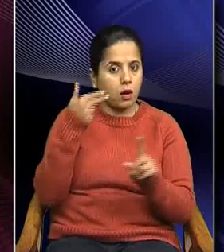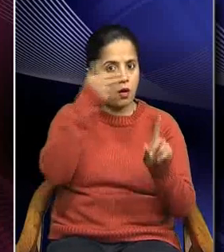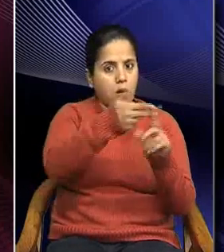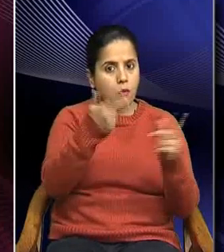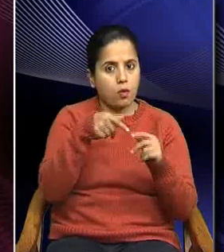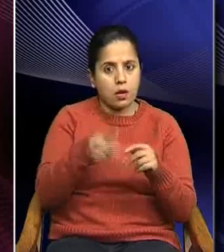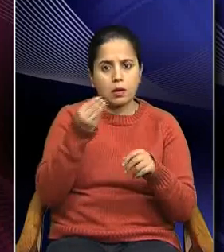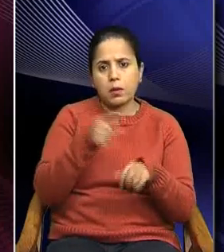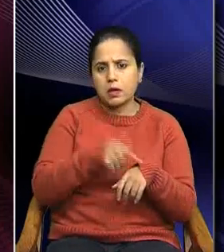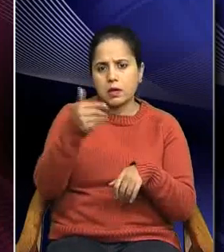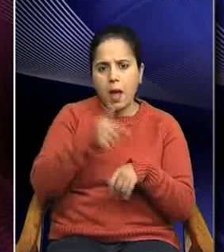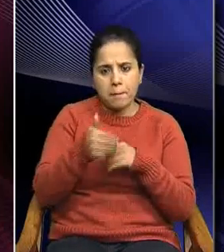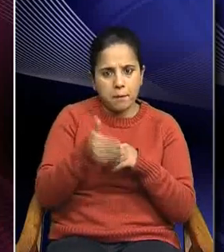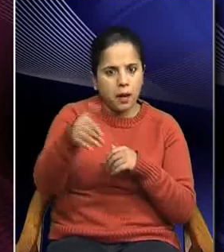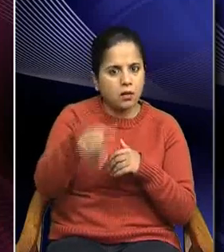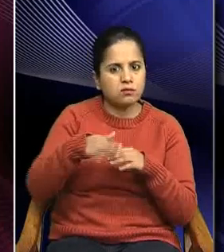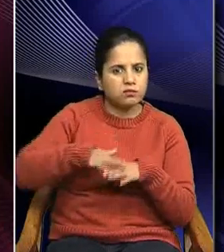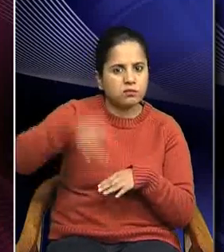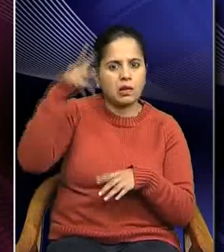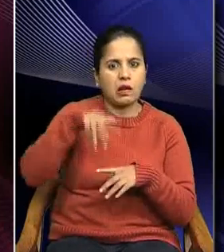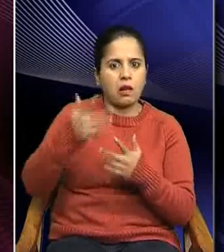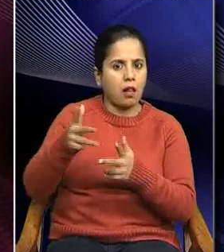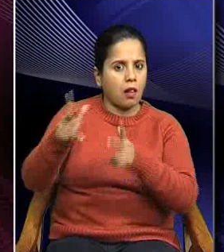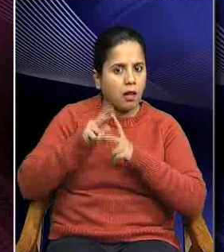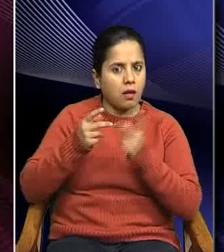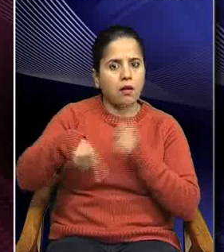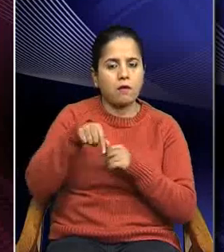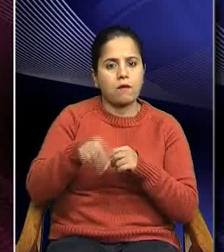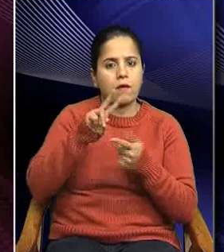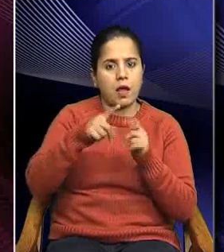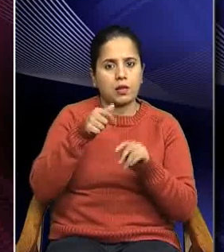a period of time across the Vedic period,